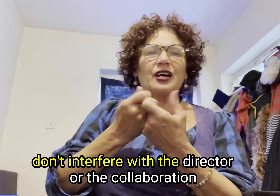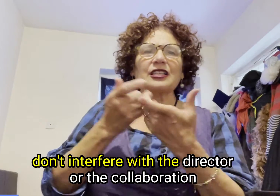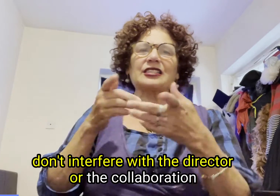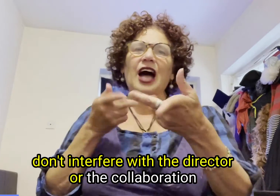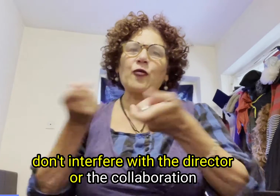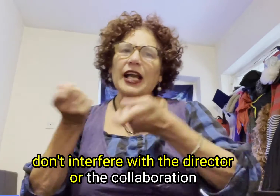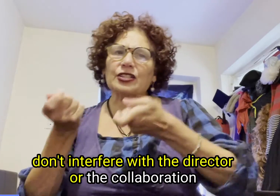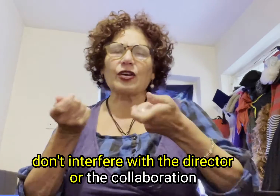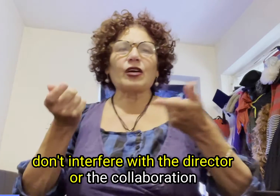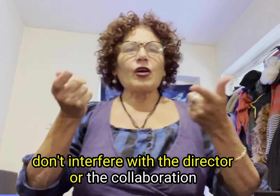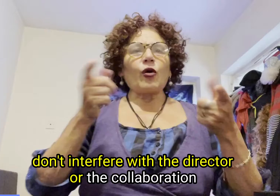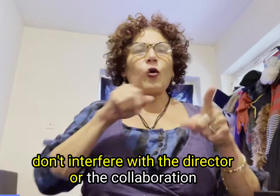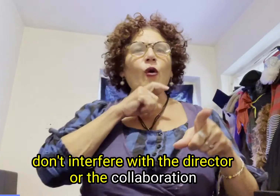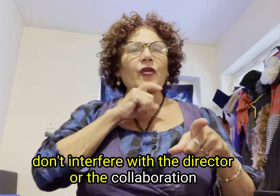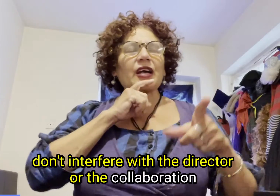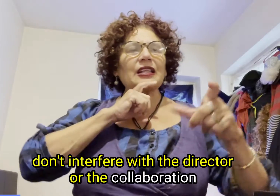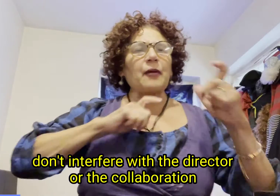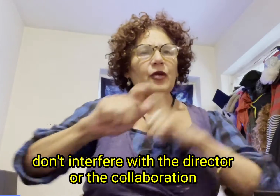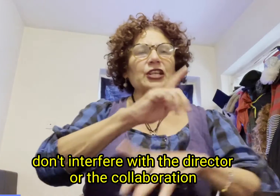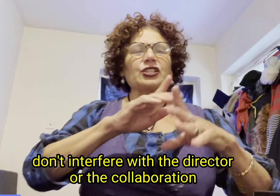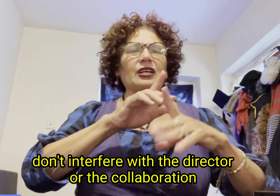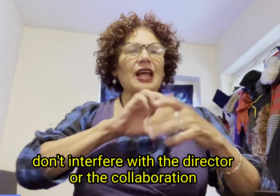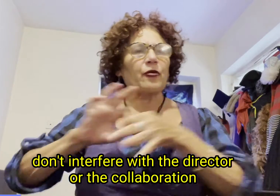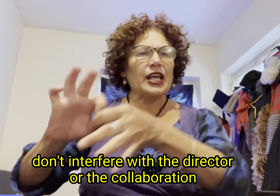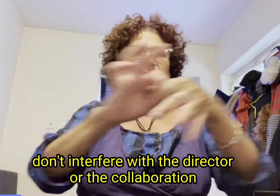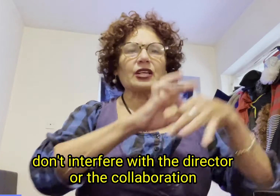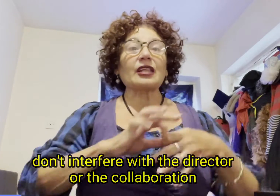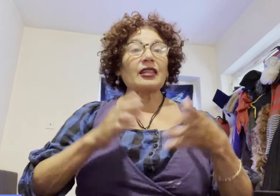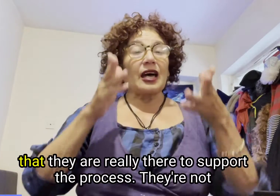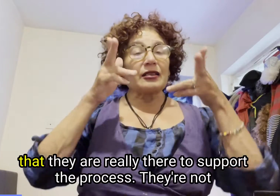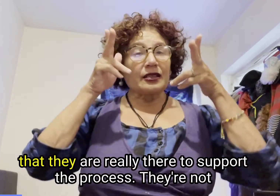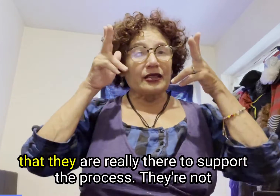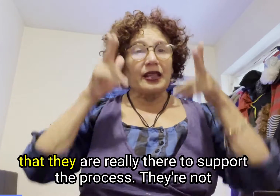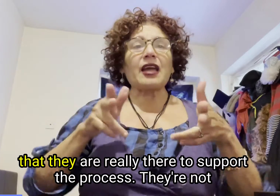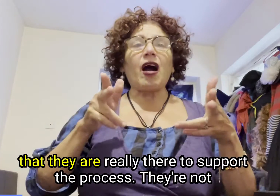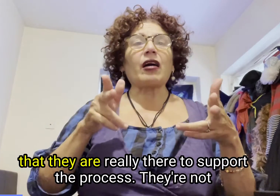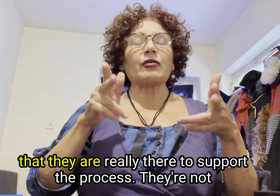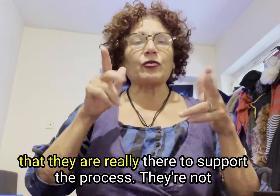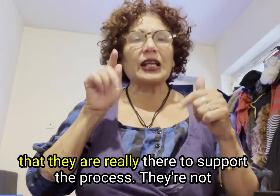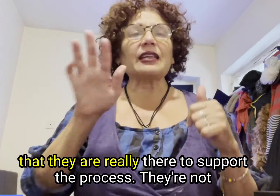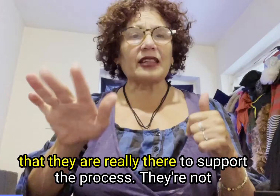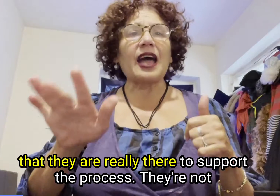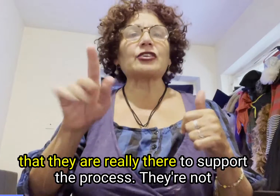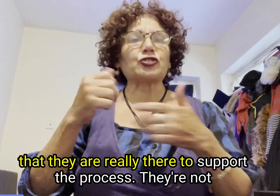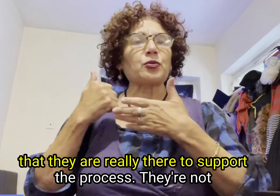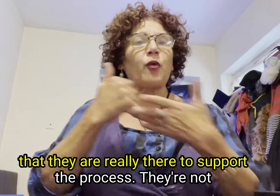the director or the collaboration, that they are really there to